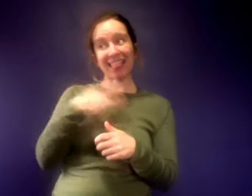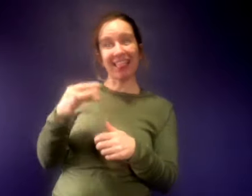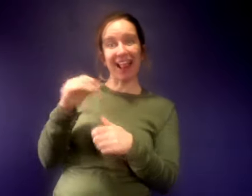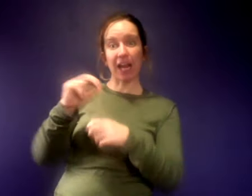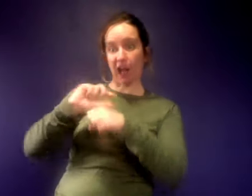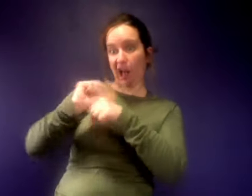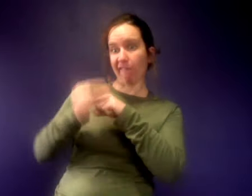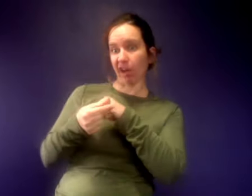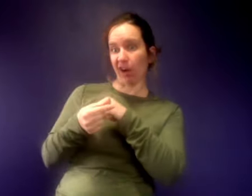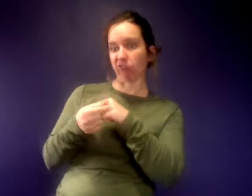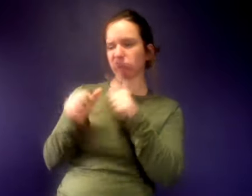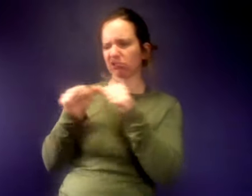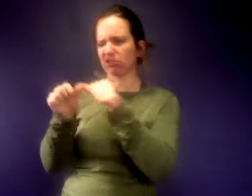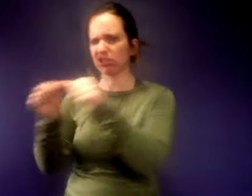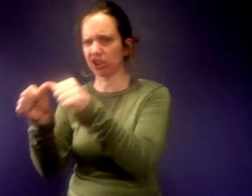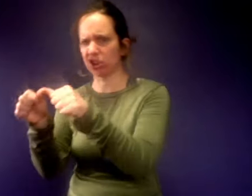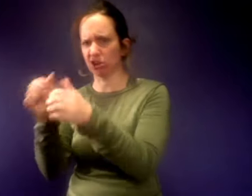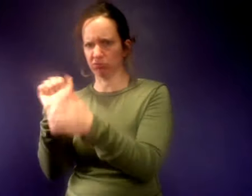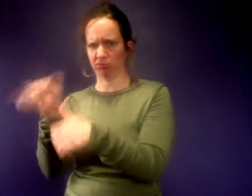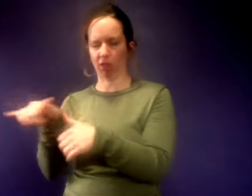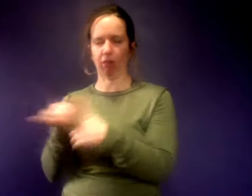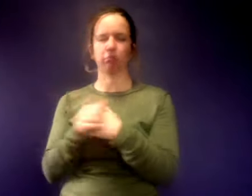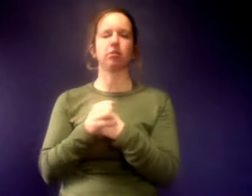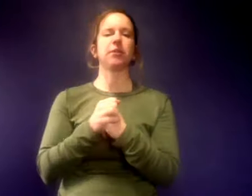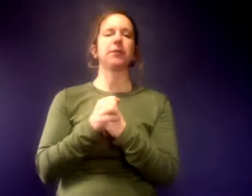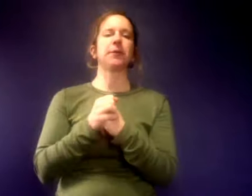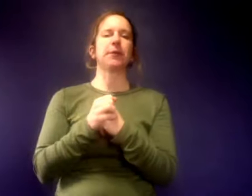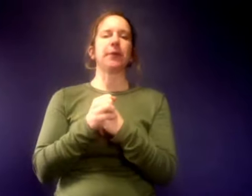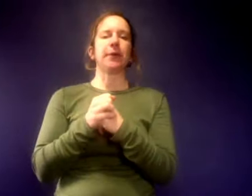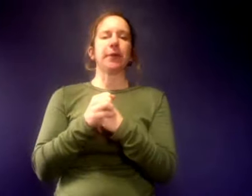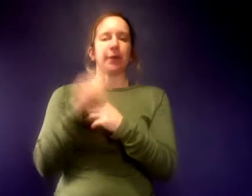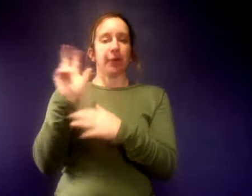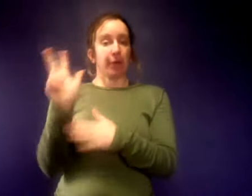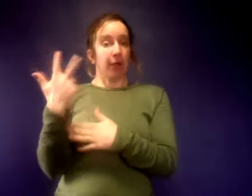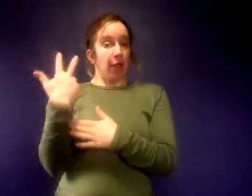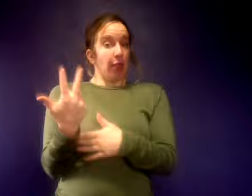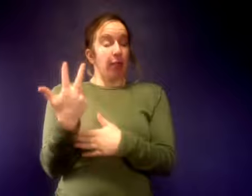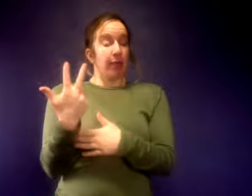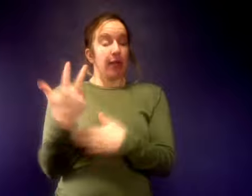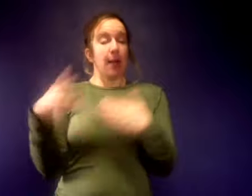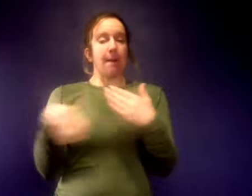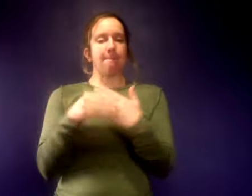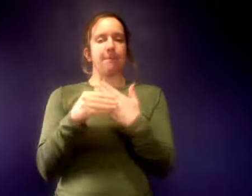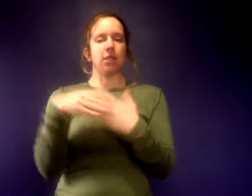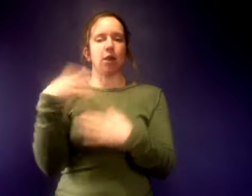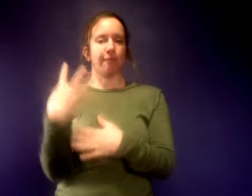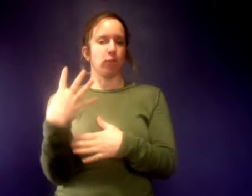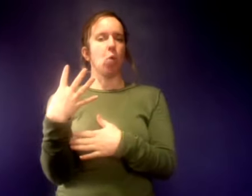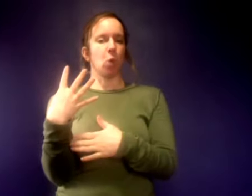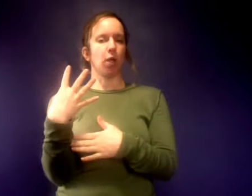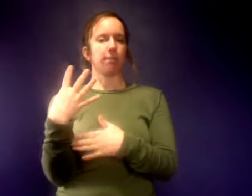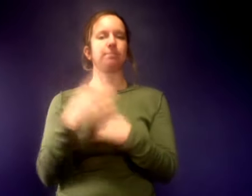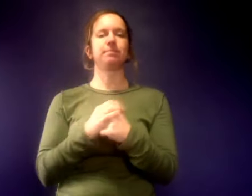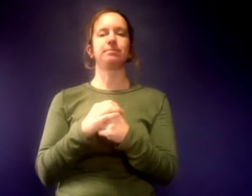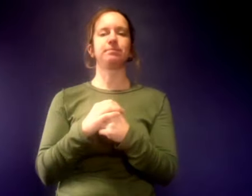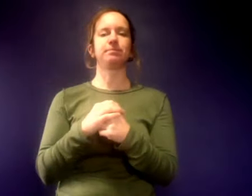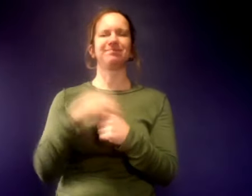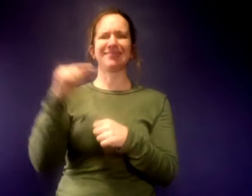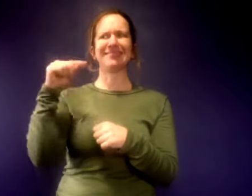What is 3 plus 4? This is, I think, a more difficult problem. Well,